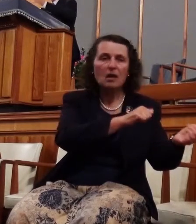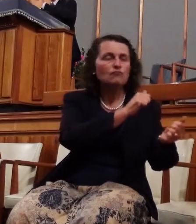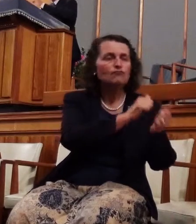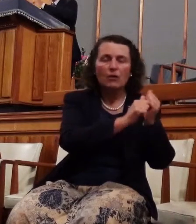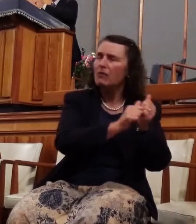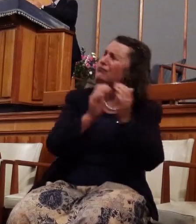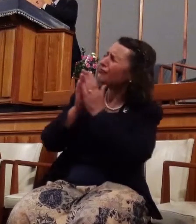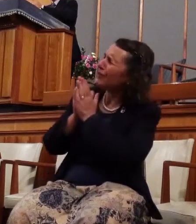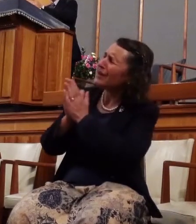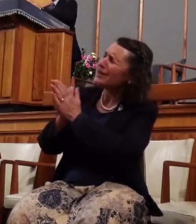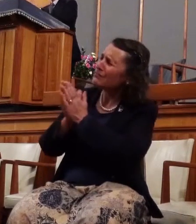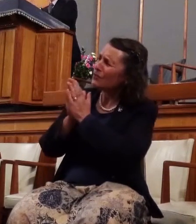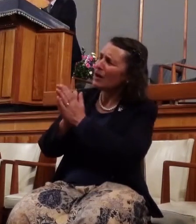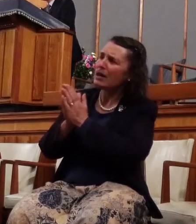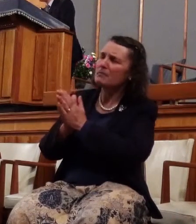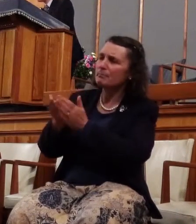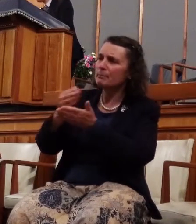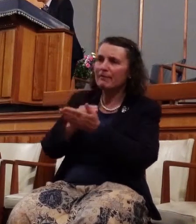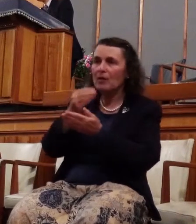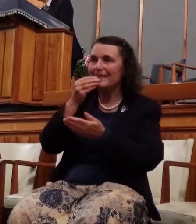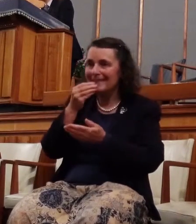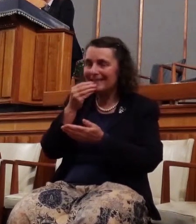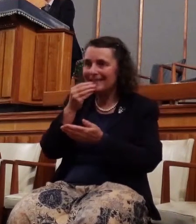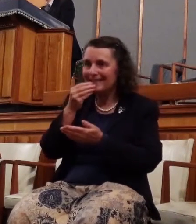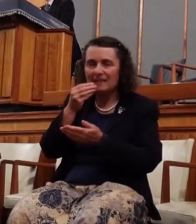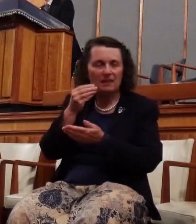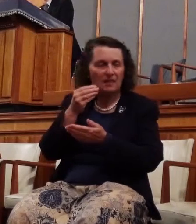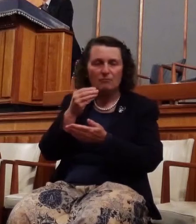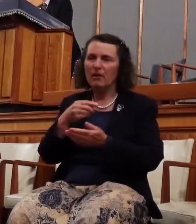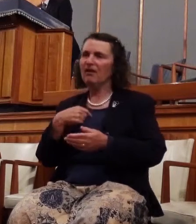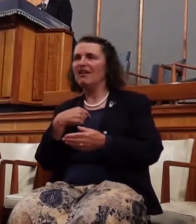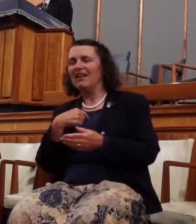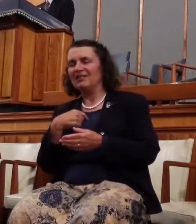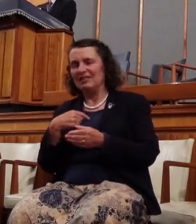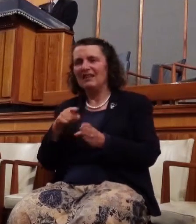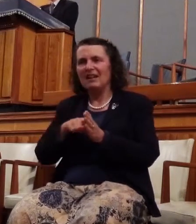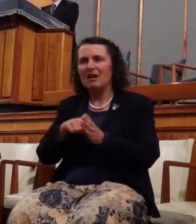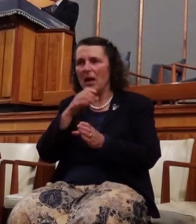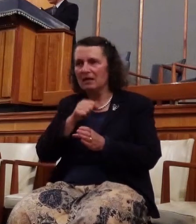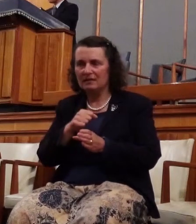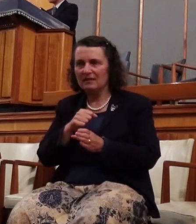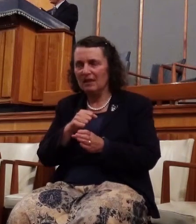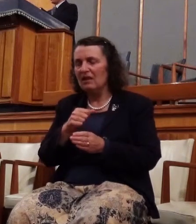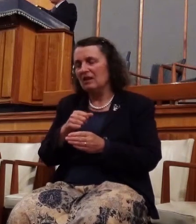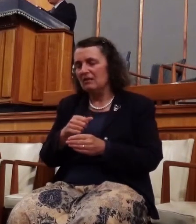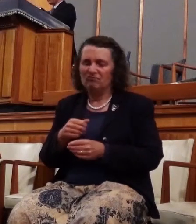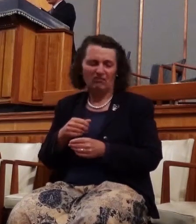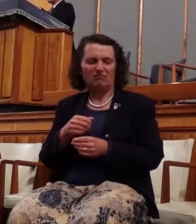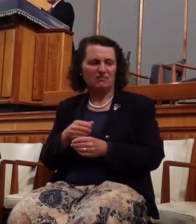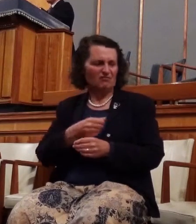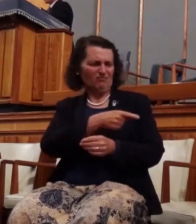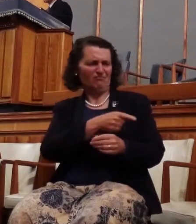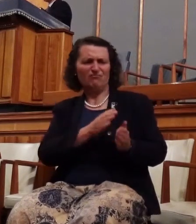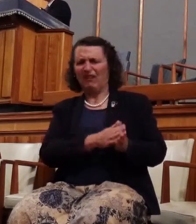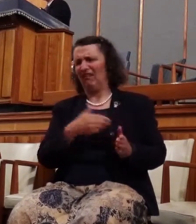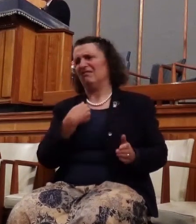Lord before eating that meal. But the younger one didn't. And even today, he's crippled. And this event of